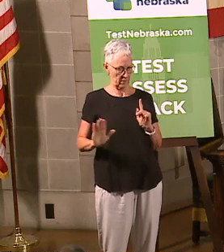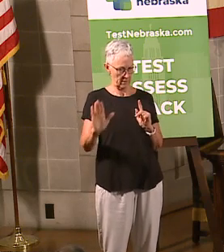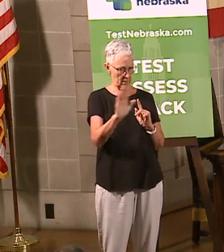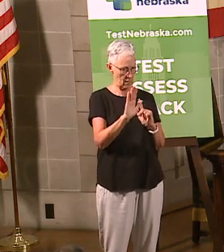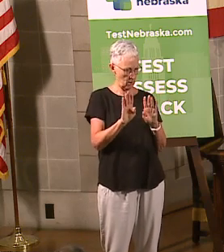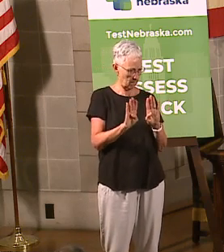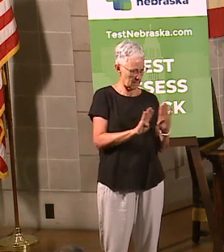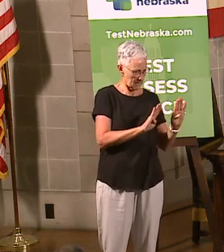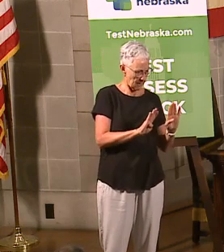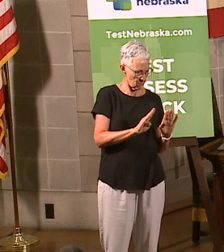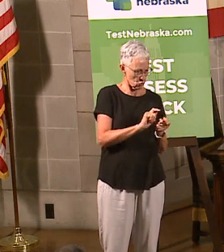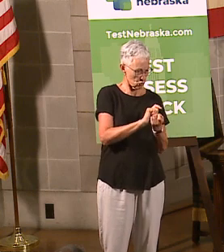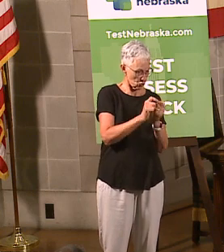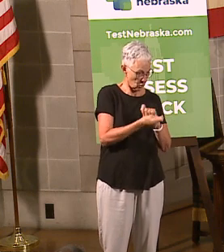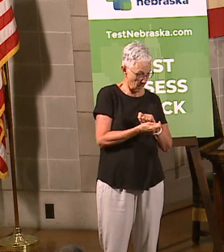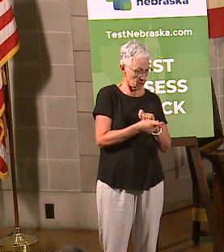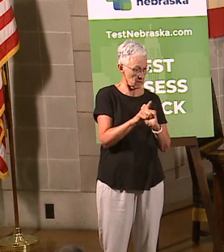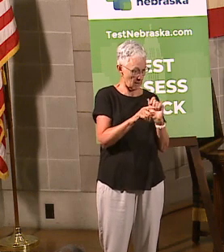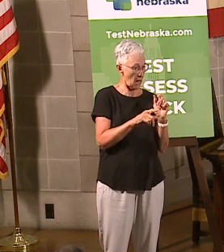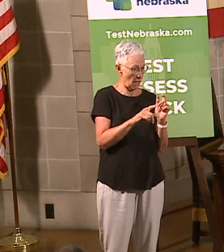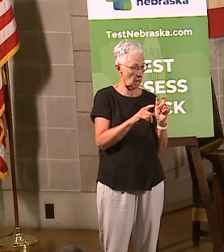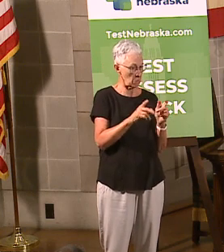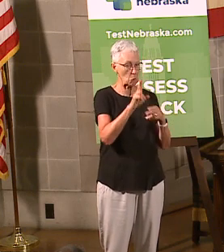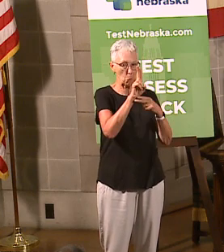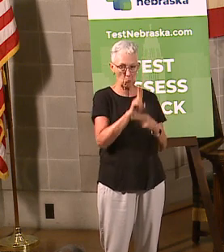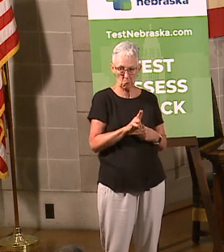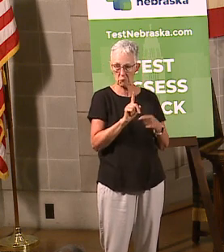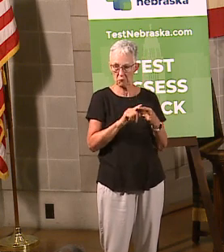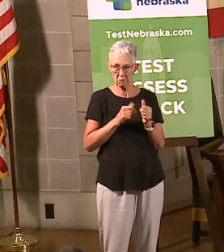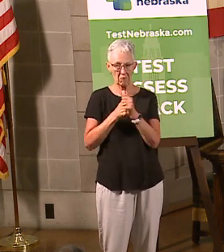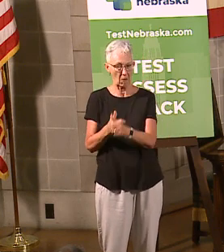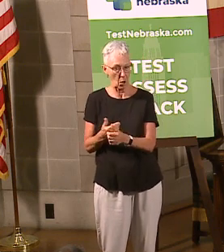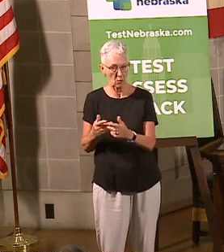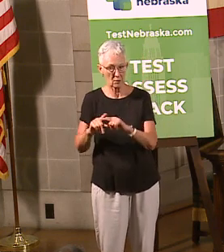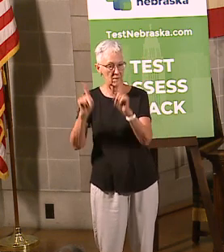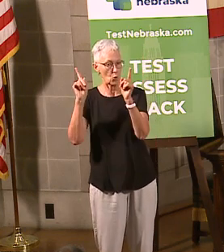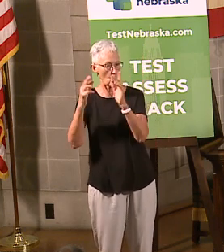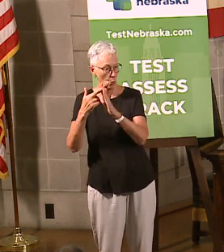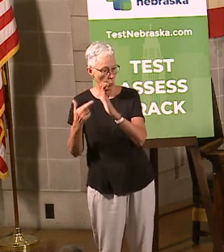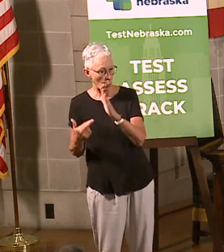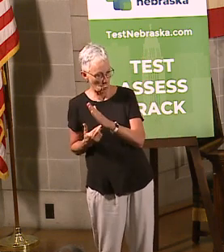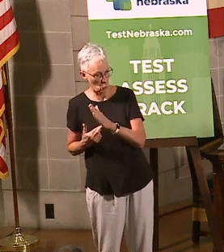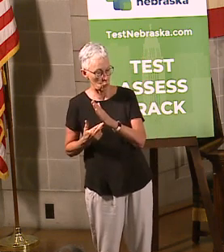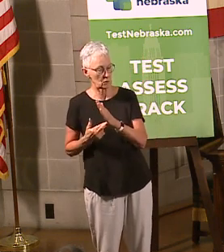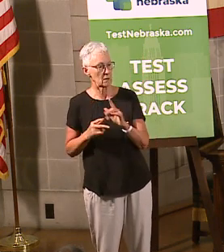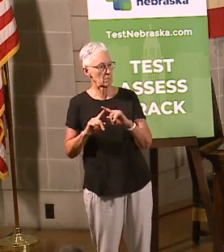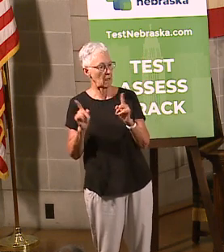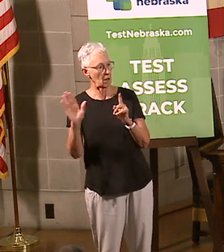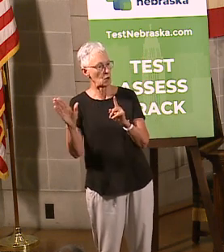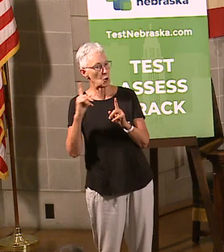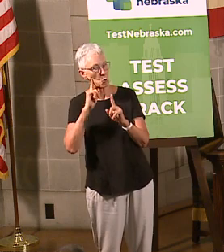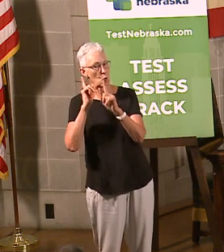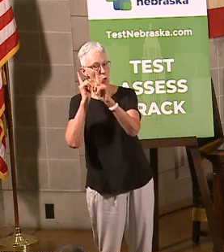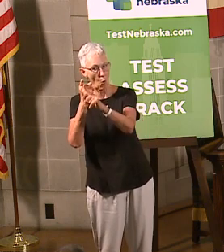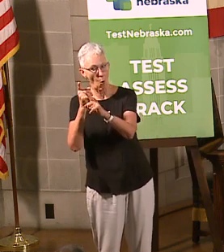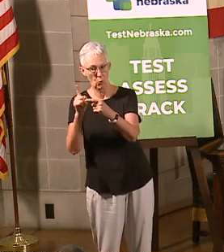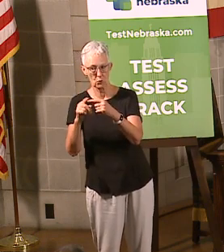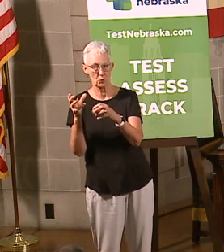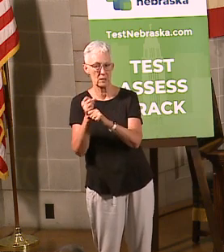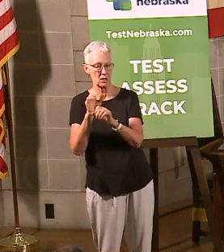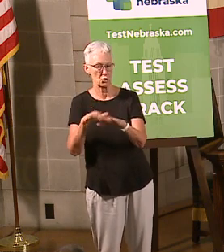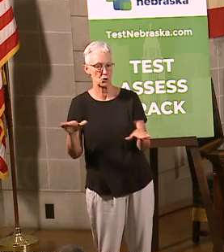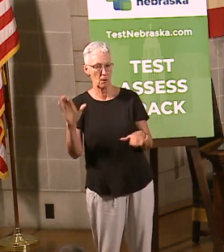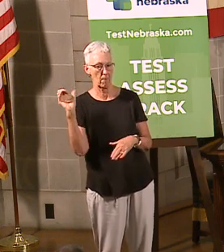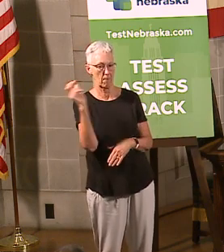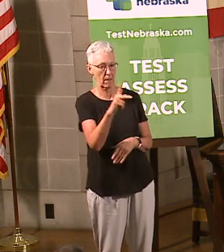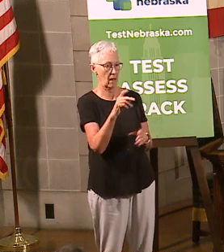to do that really effectively with ultimately the purpose of getting our students back in school. I should say, I mean, with the dairy folks in the room,